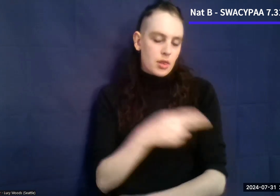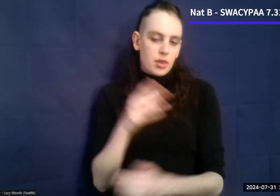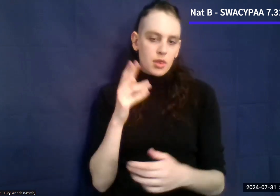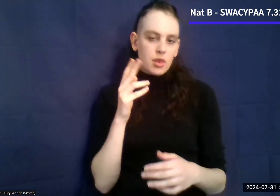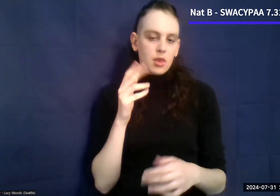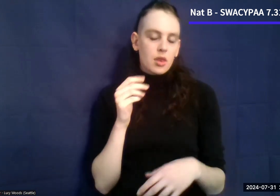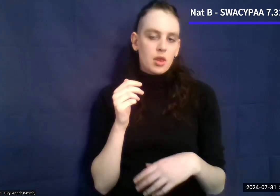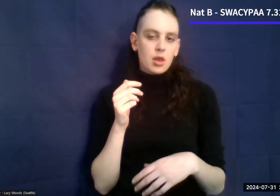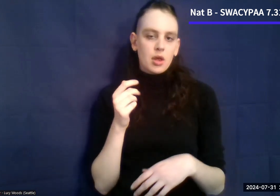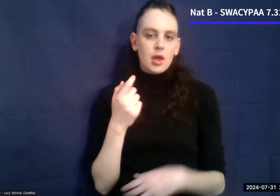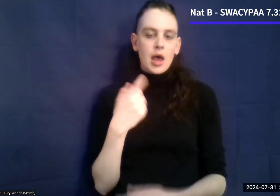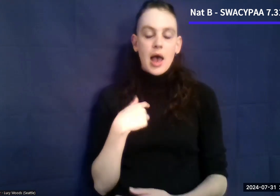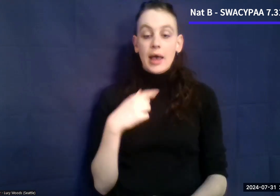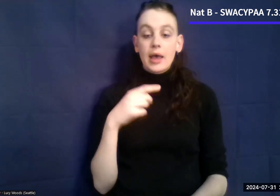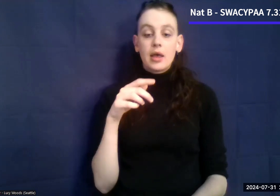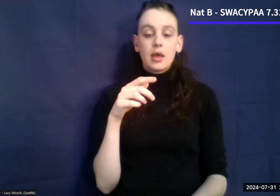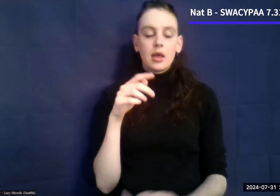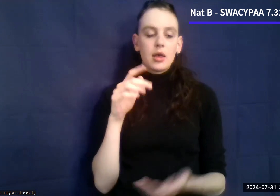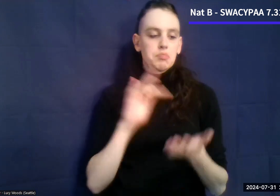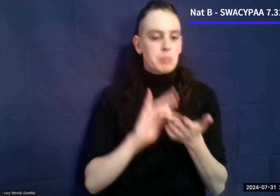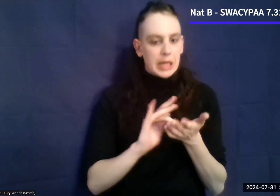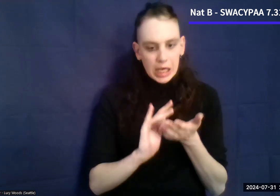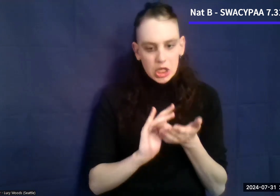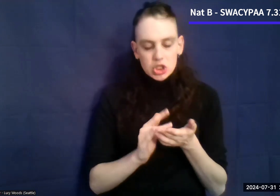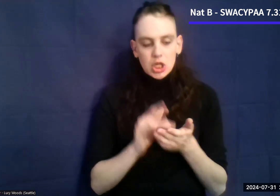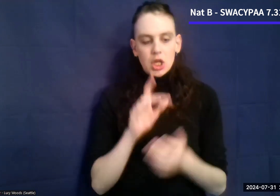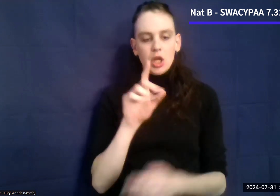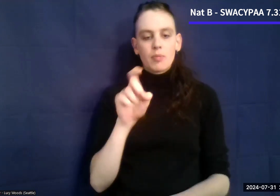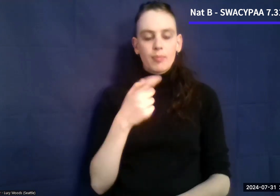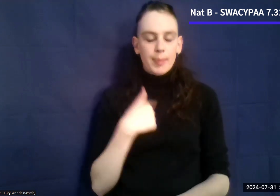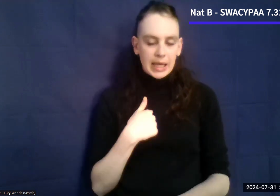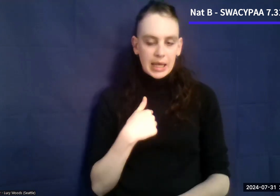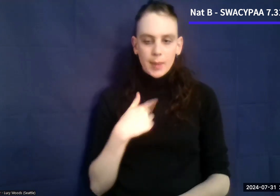with CPTSD, and